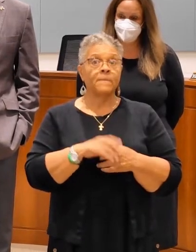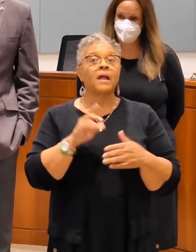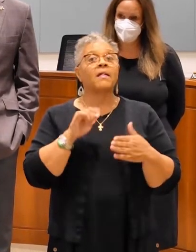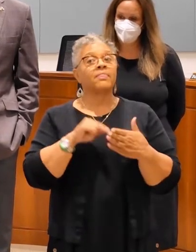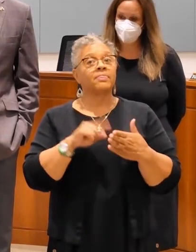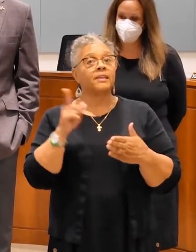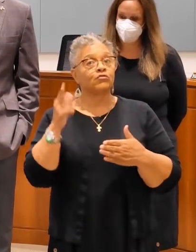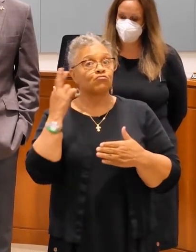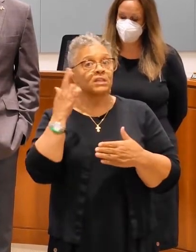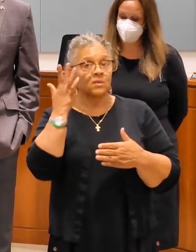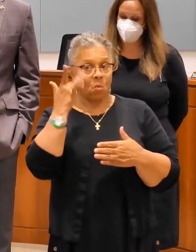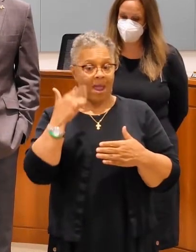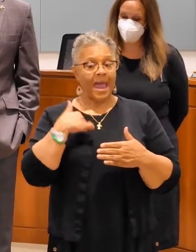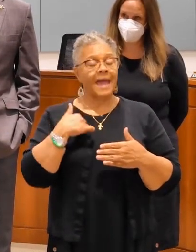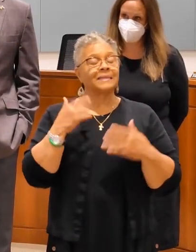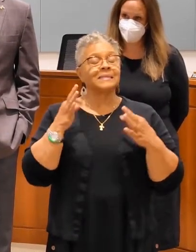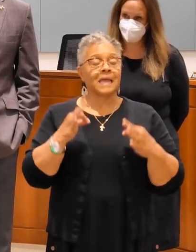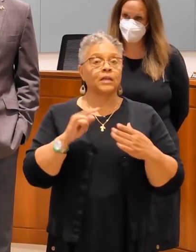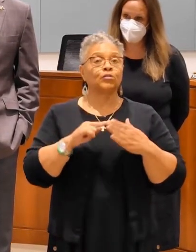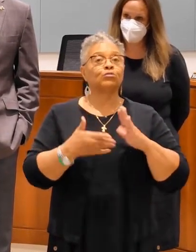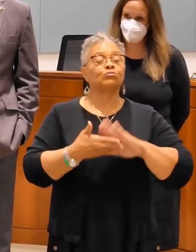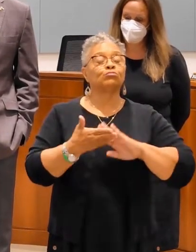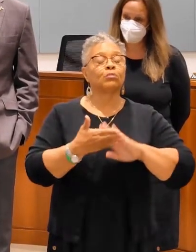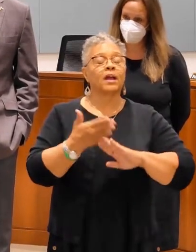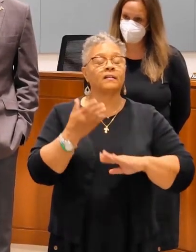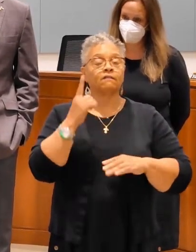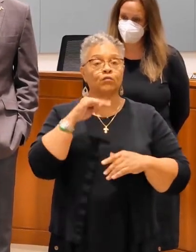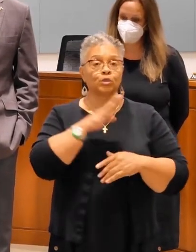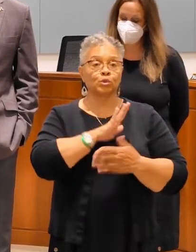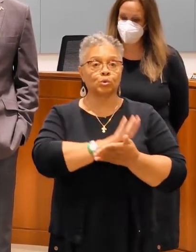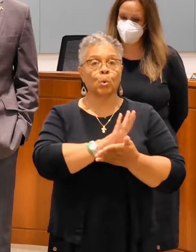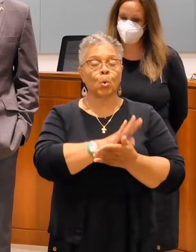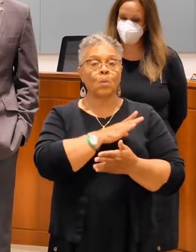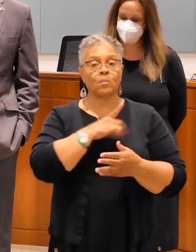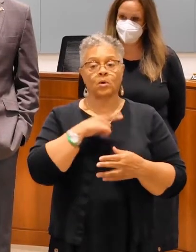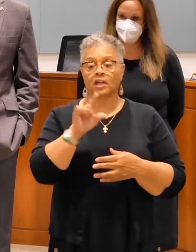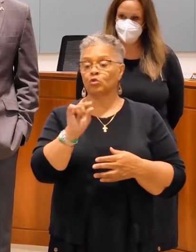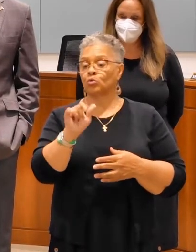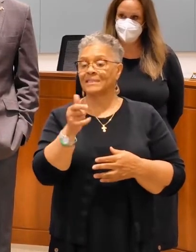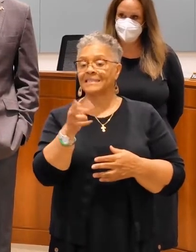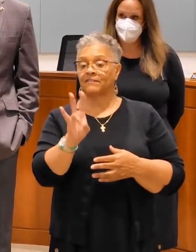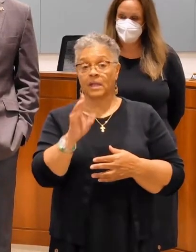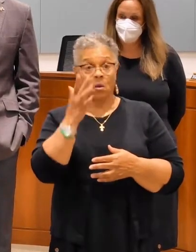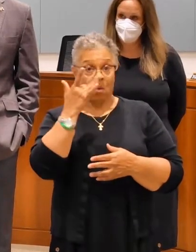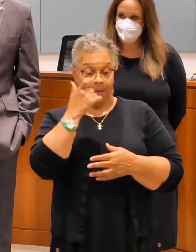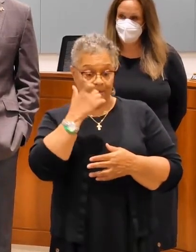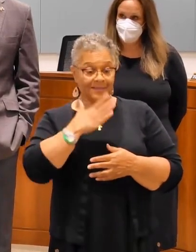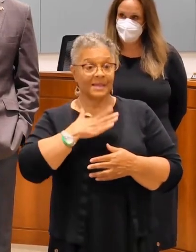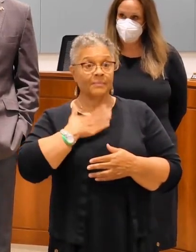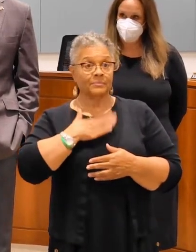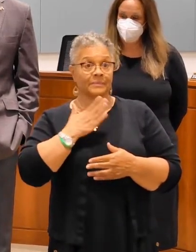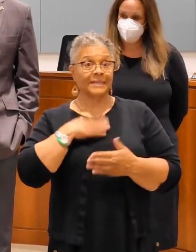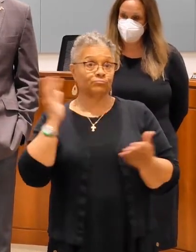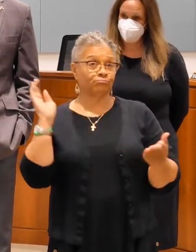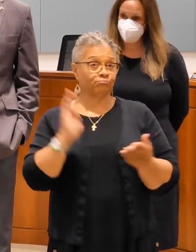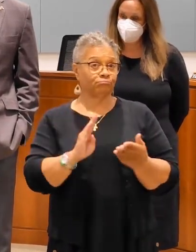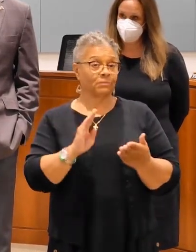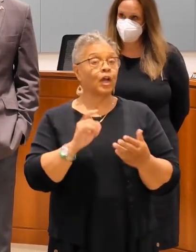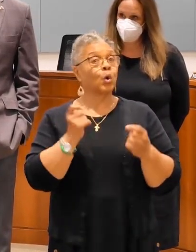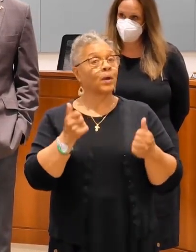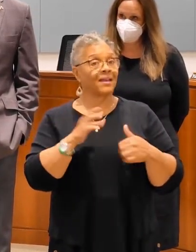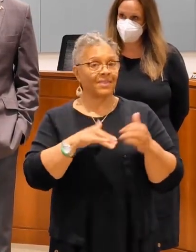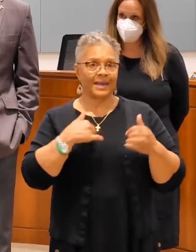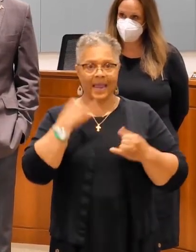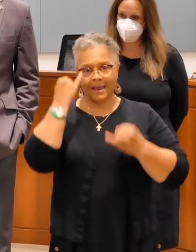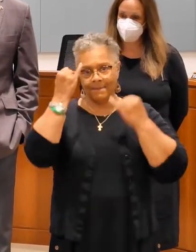one reason I decided to run for school board in 2018, and I'm glad that the deficit is gone quicker than I imagined. I